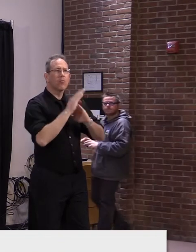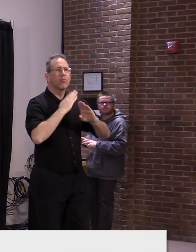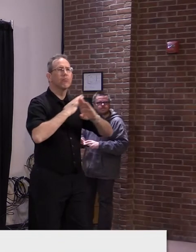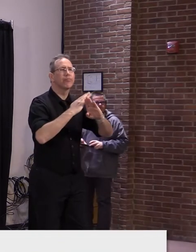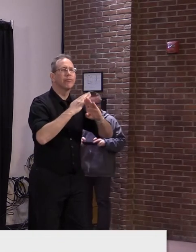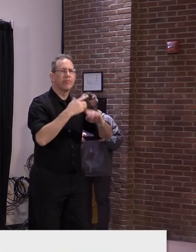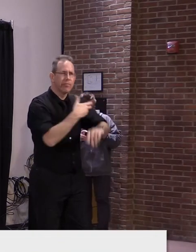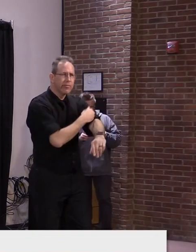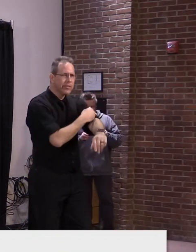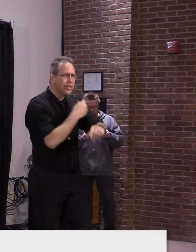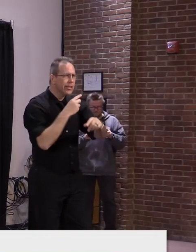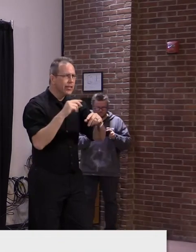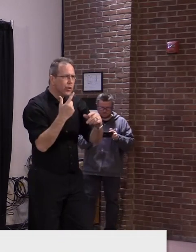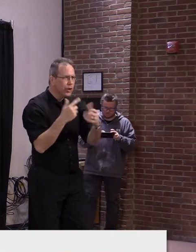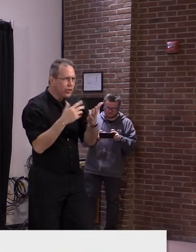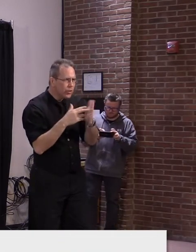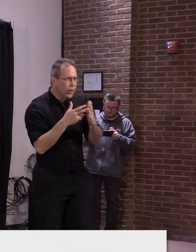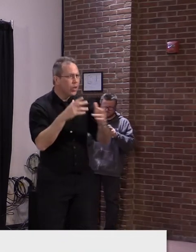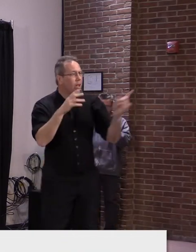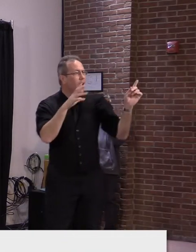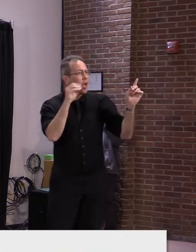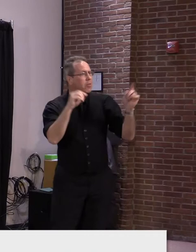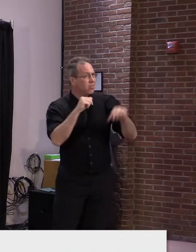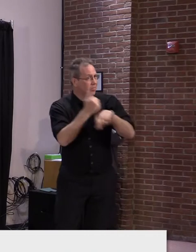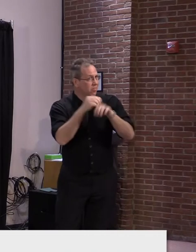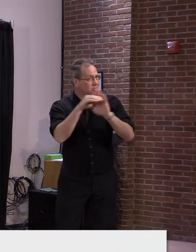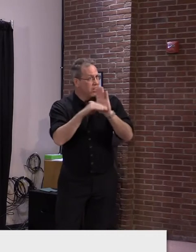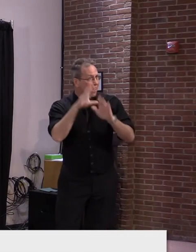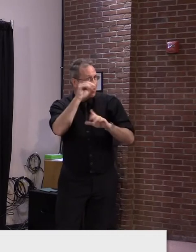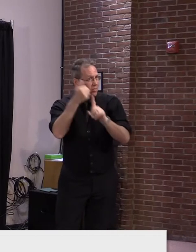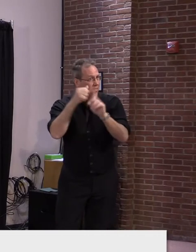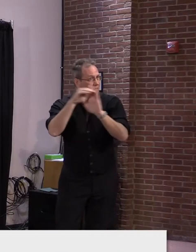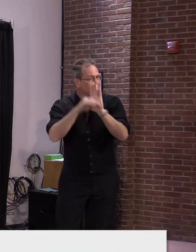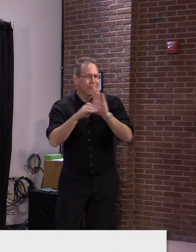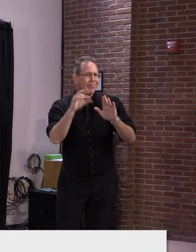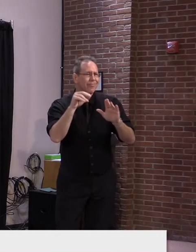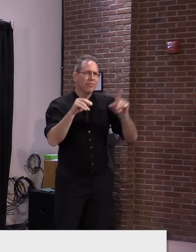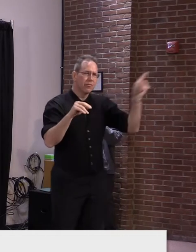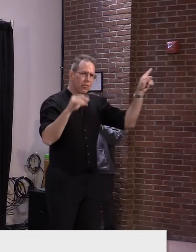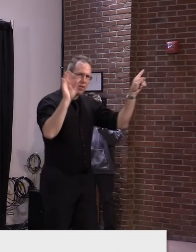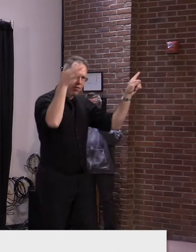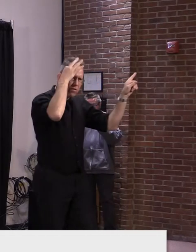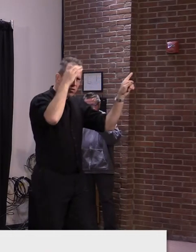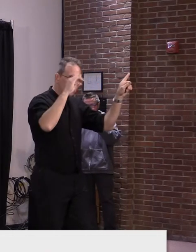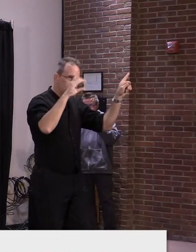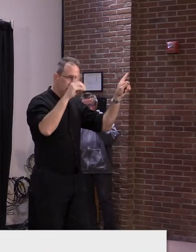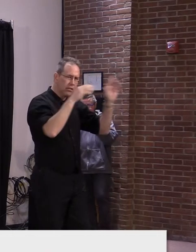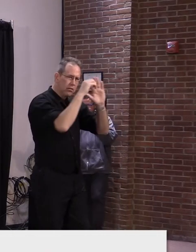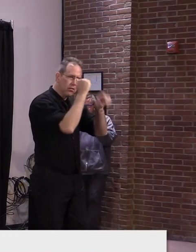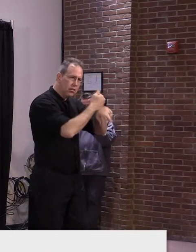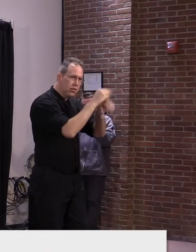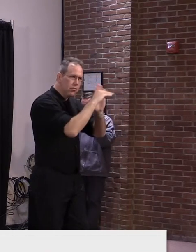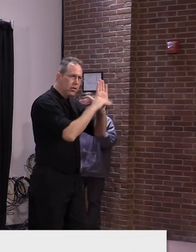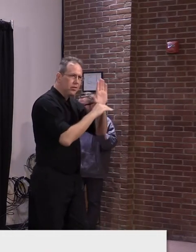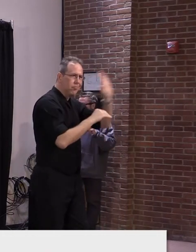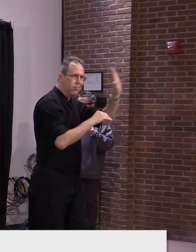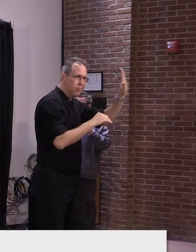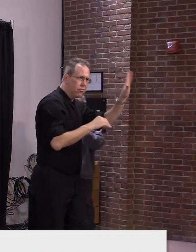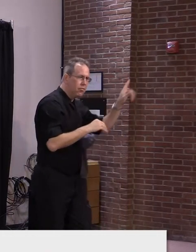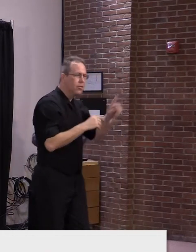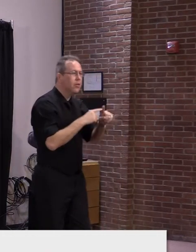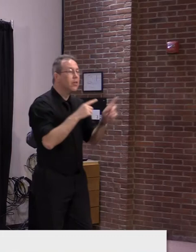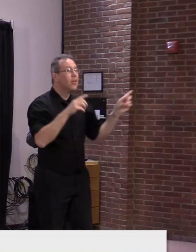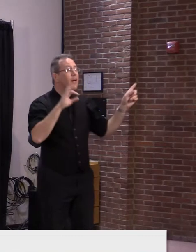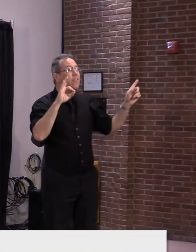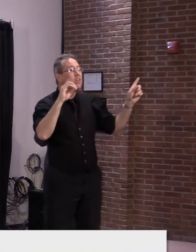the national policy about how this plays out. So until the advisory panel to the FDA and the advisory panel